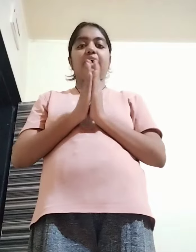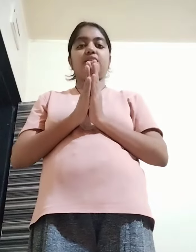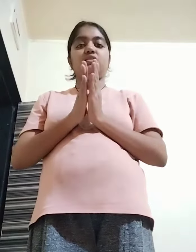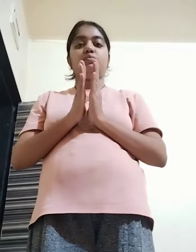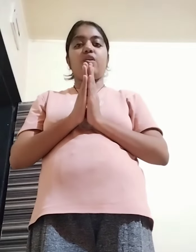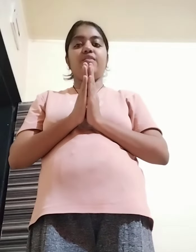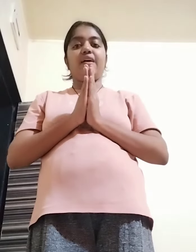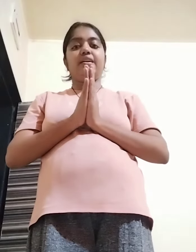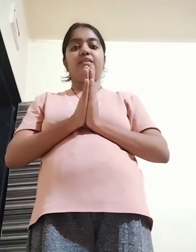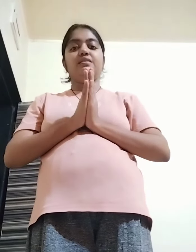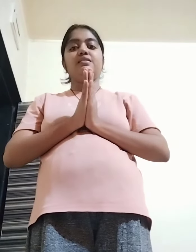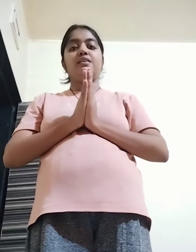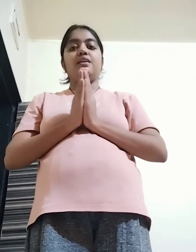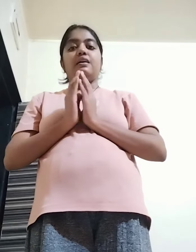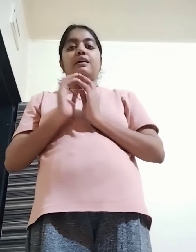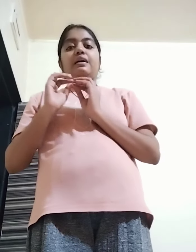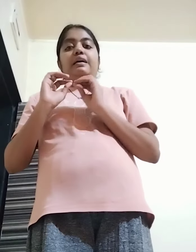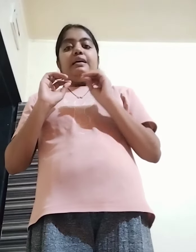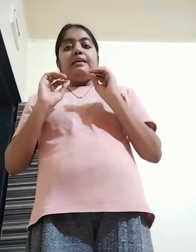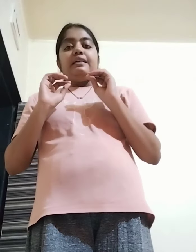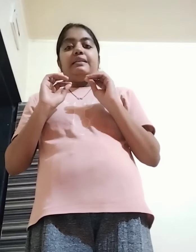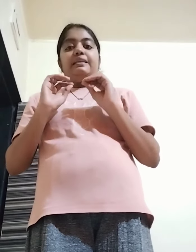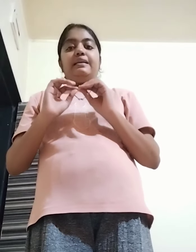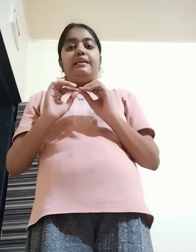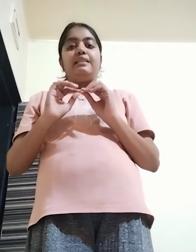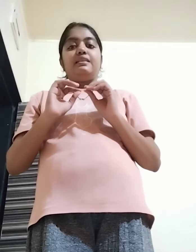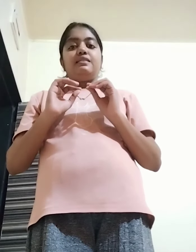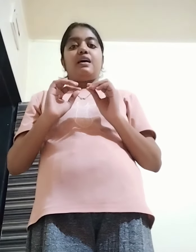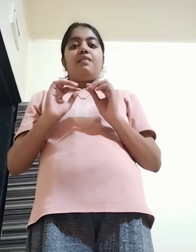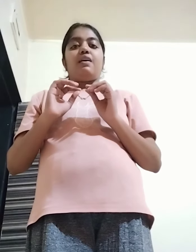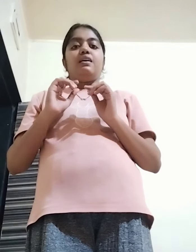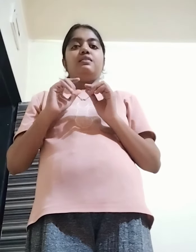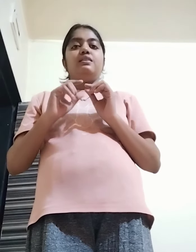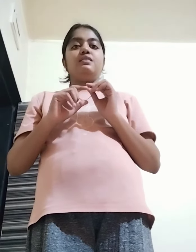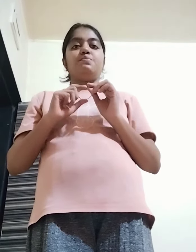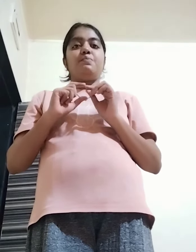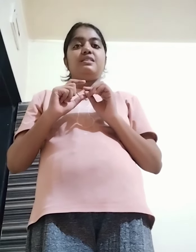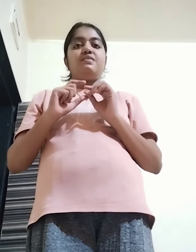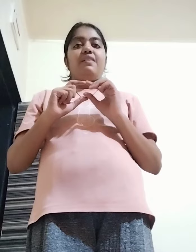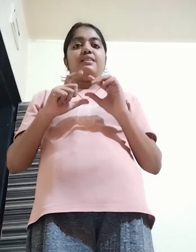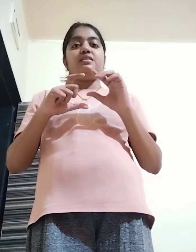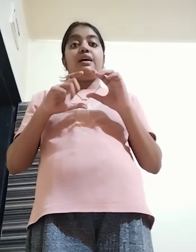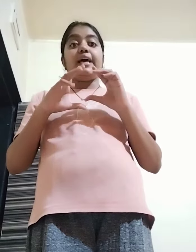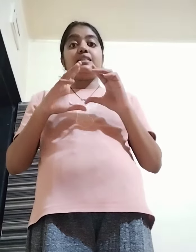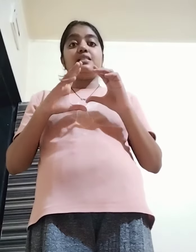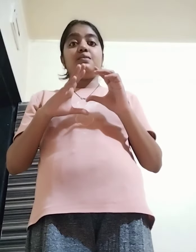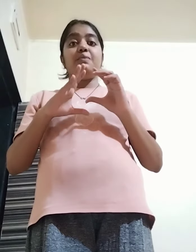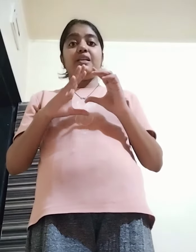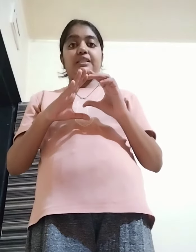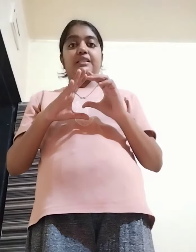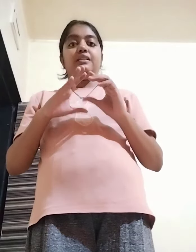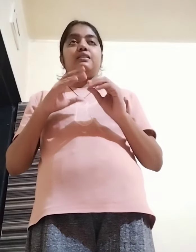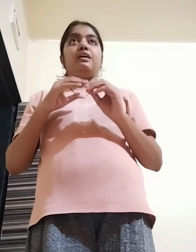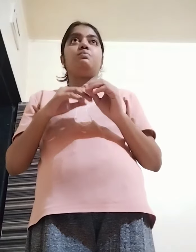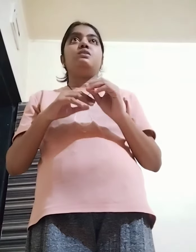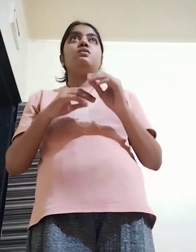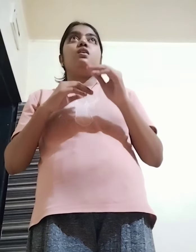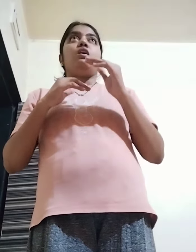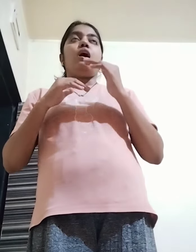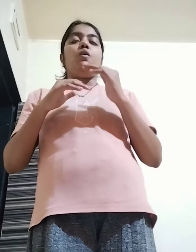access modifier does? In Java, this specifies the accessibility, that means how we